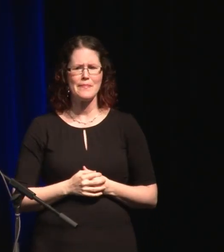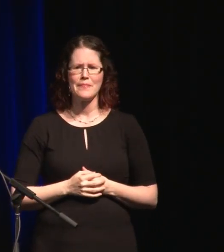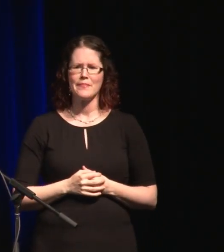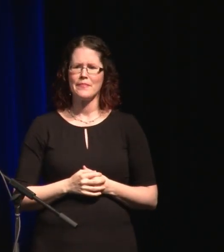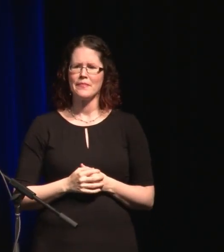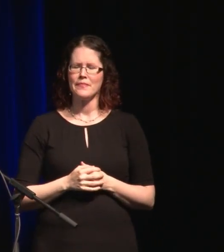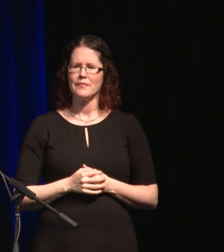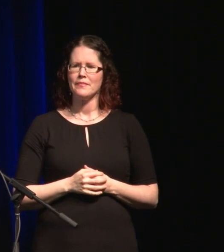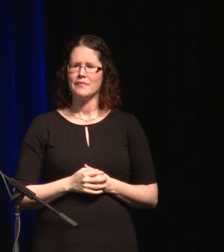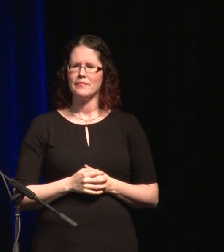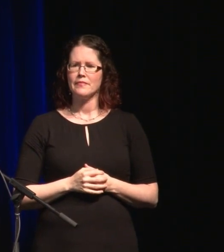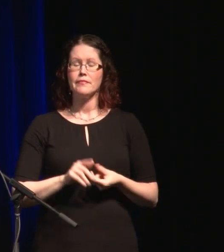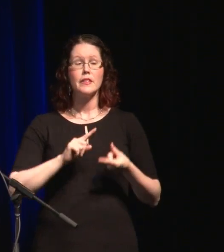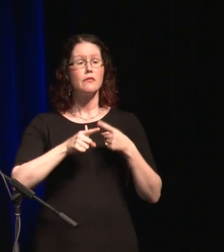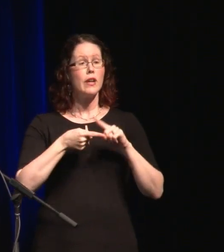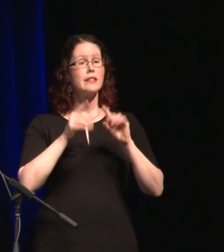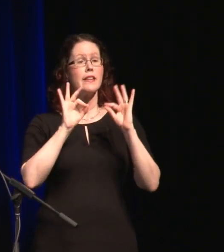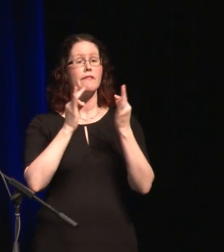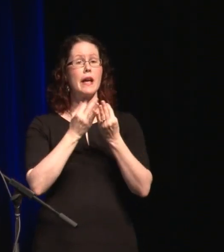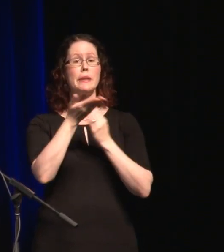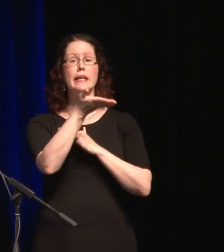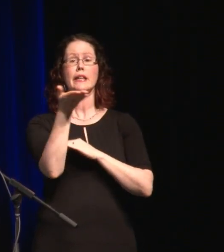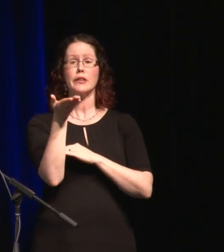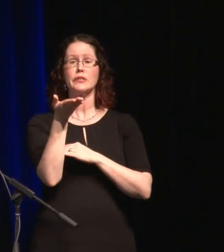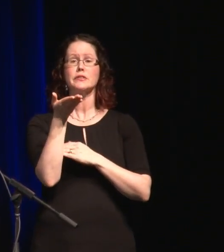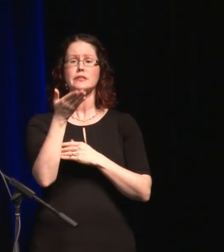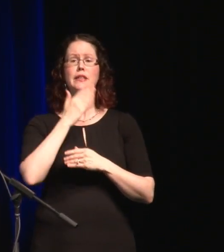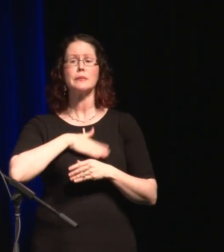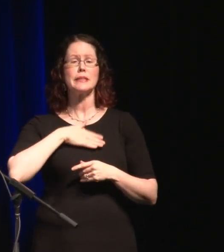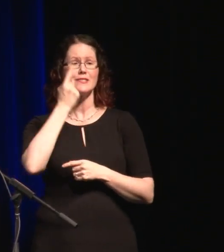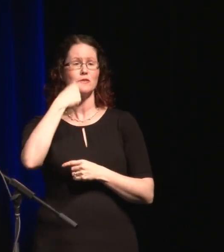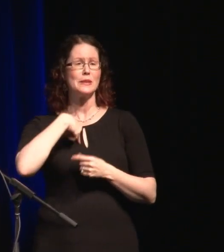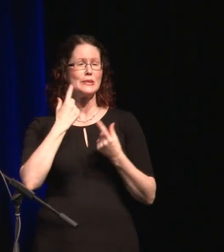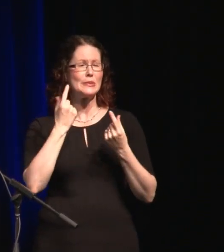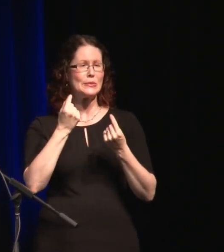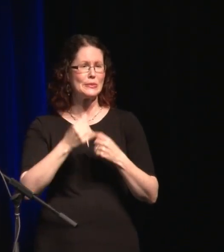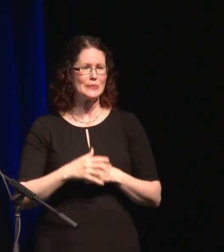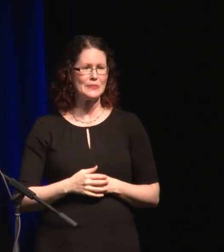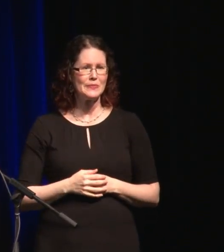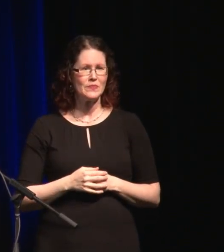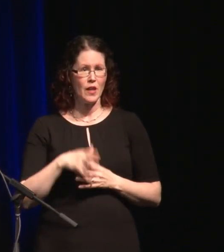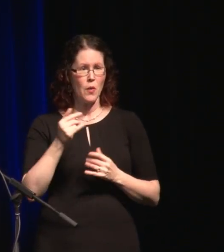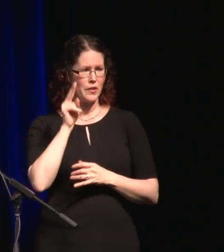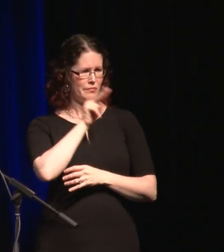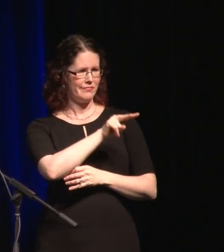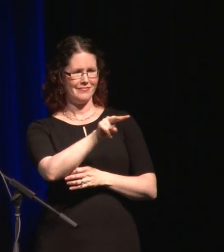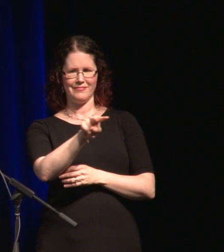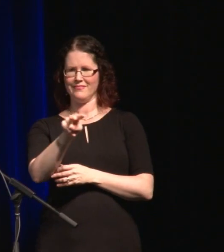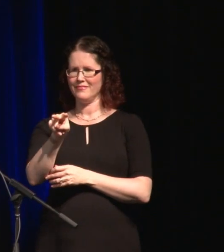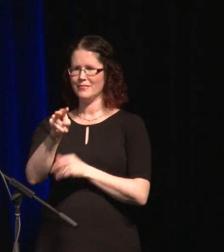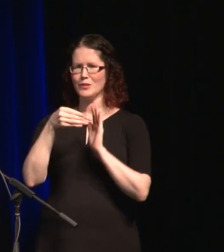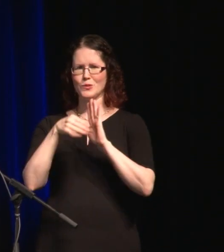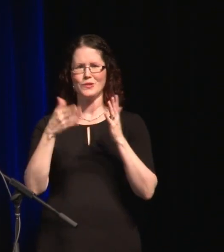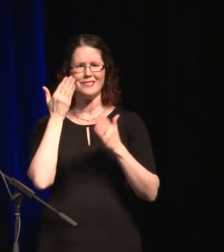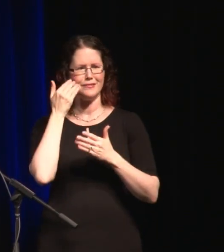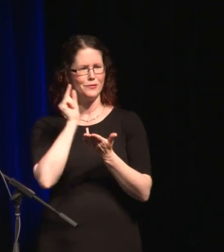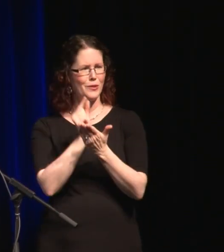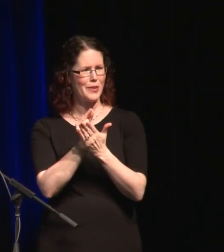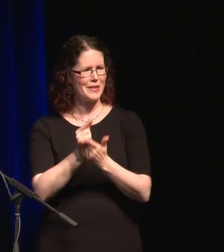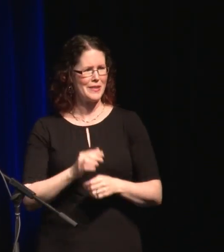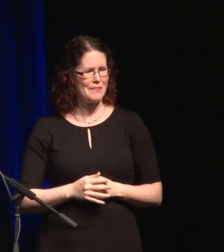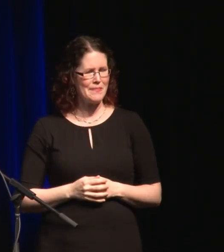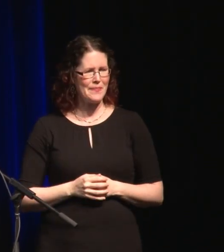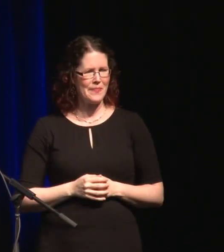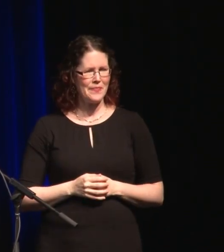I'd like all the friends and family here today to do something for me. Have a look at the brand new graduates we have here today.